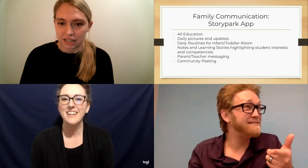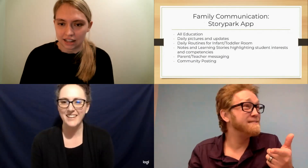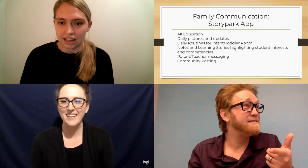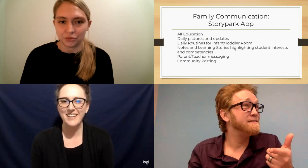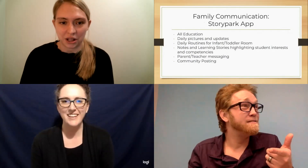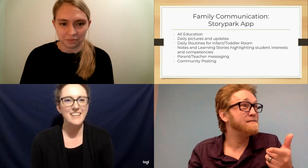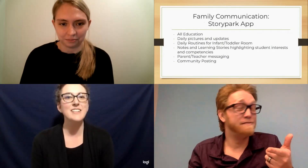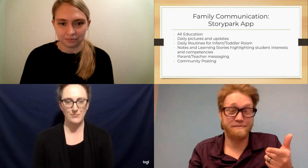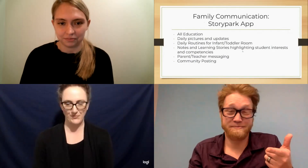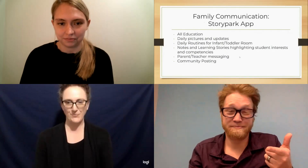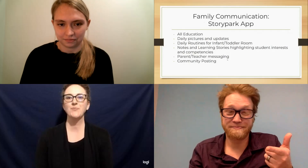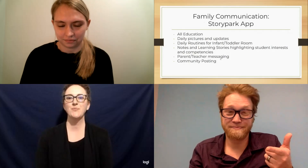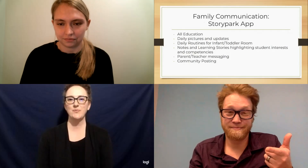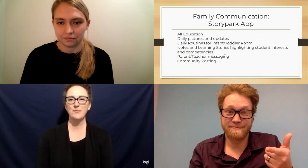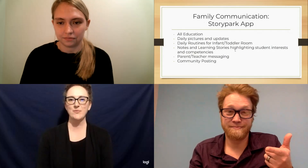And Michaela as well.